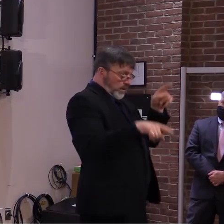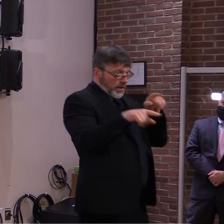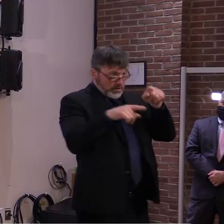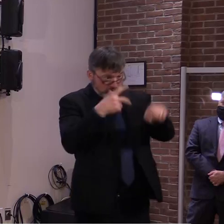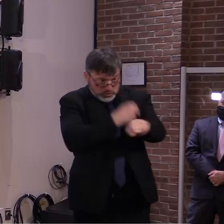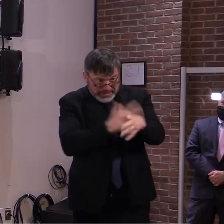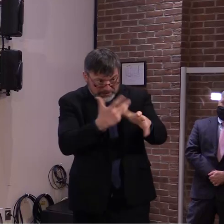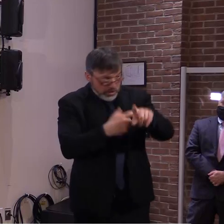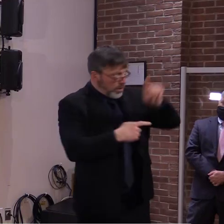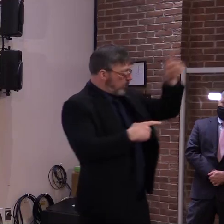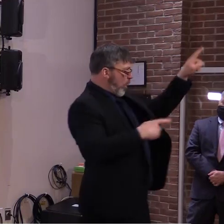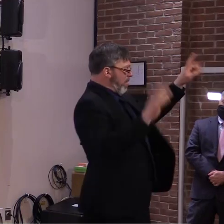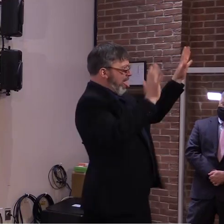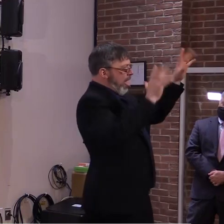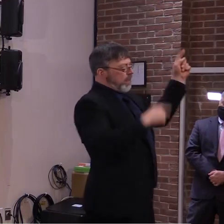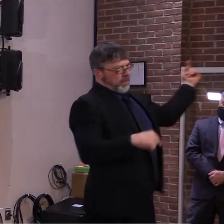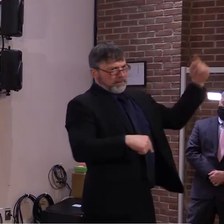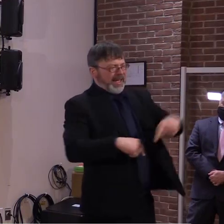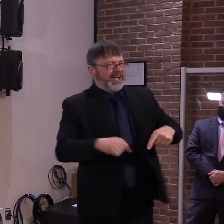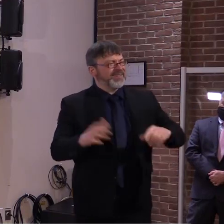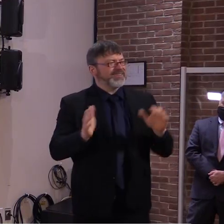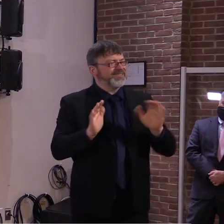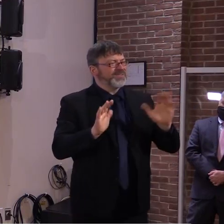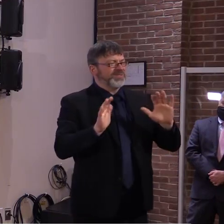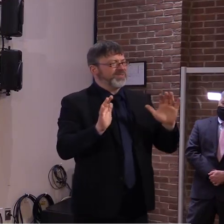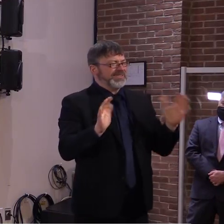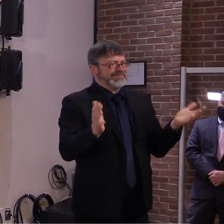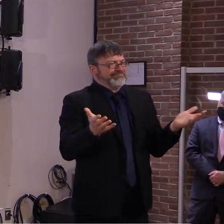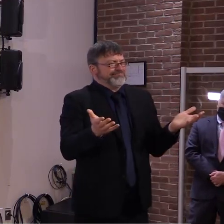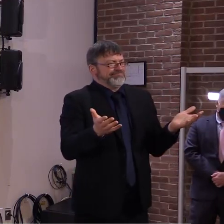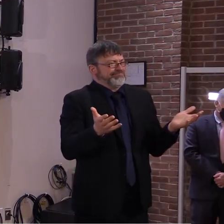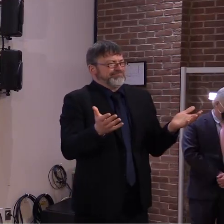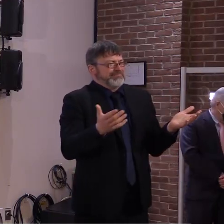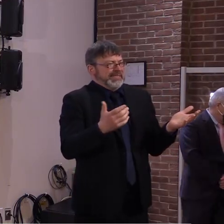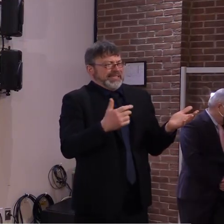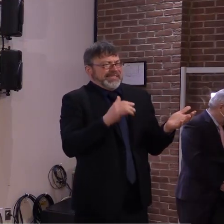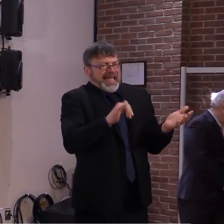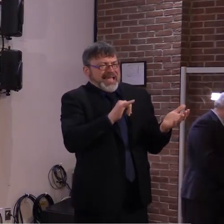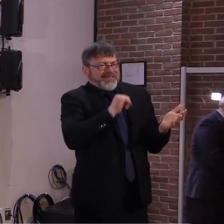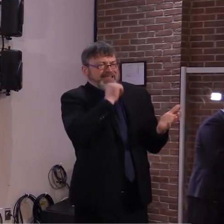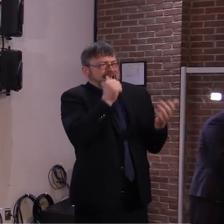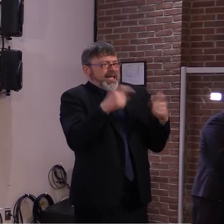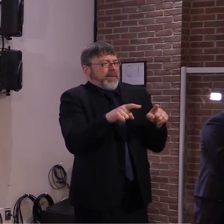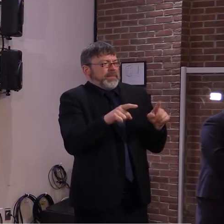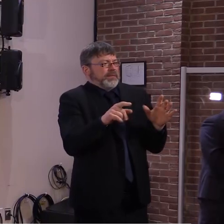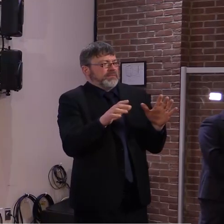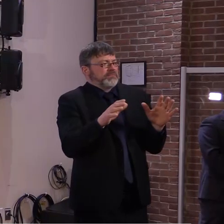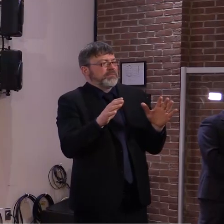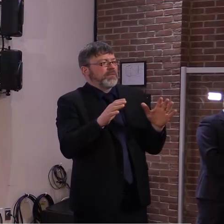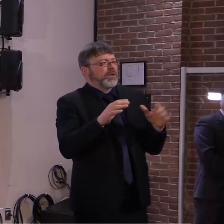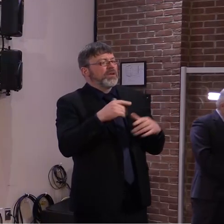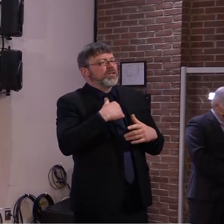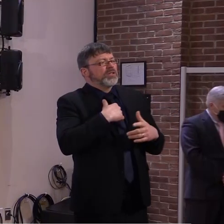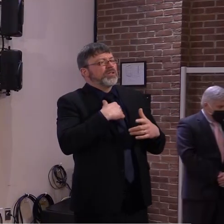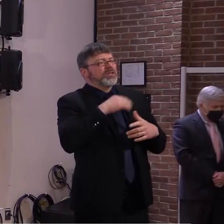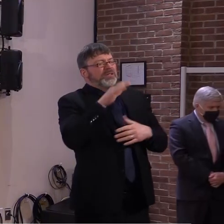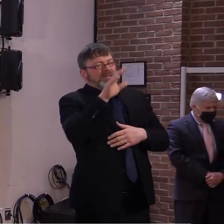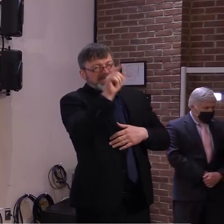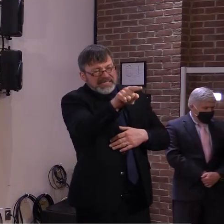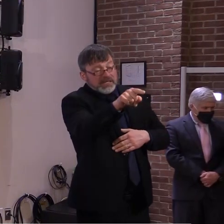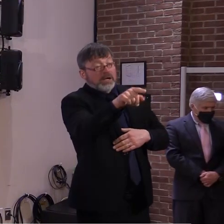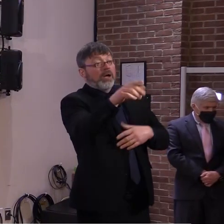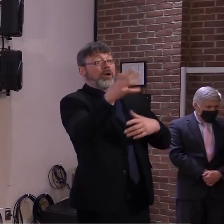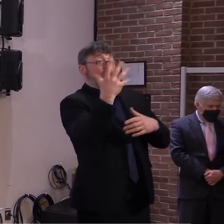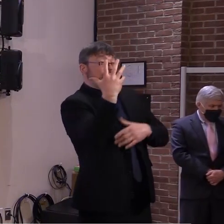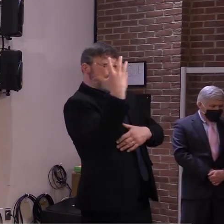It's going to be a departure from reality. Like I say, the states will have abundant vaccine. Many of them will